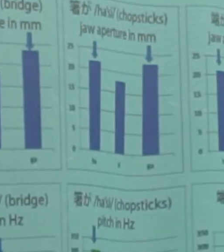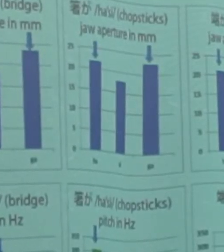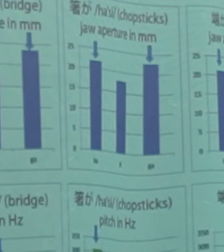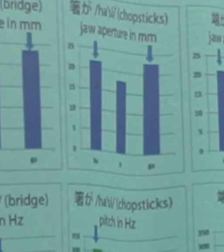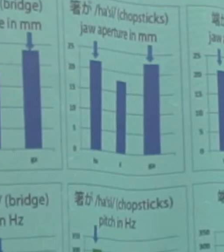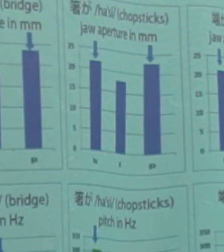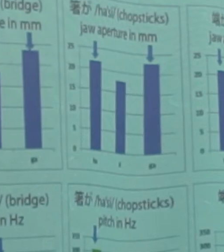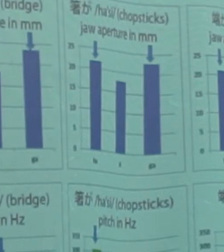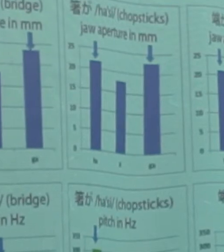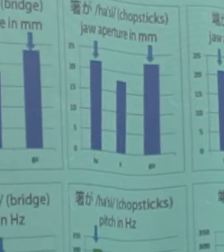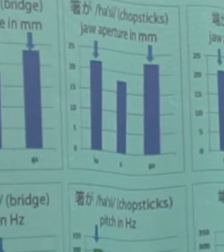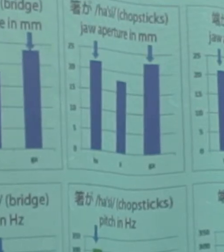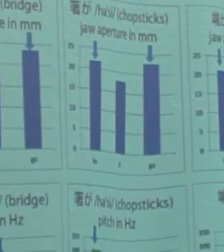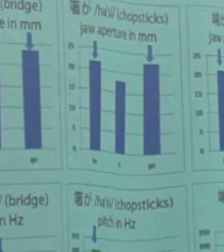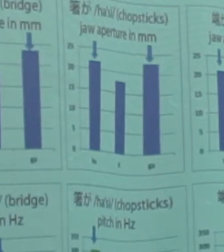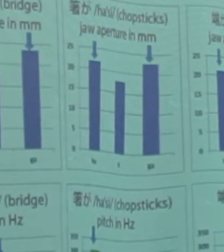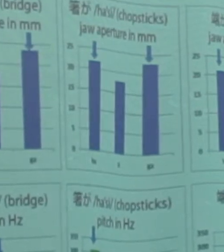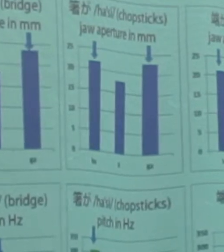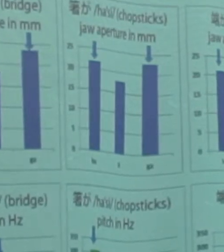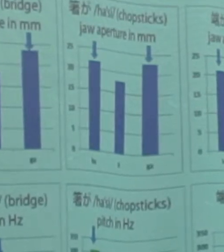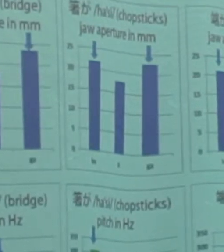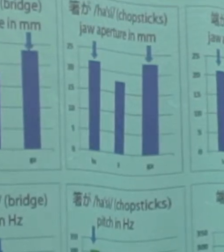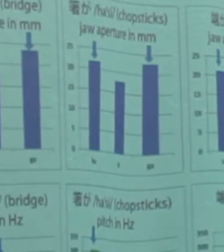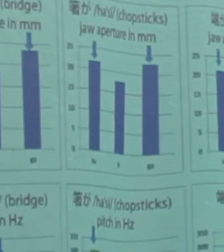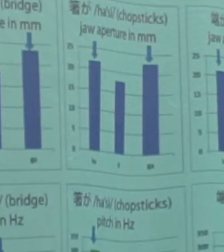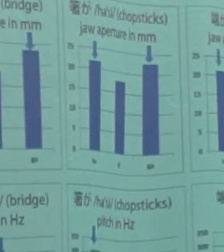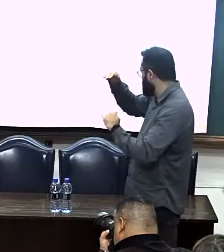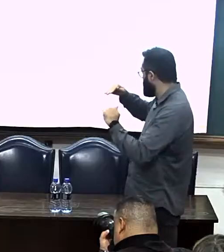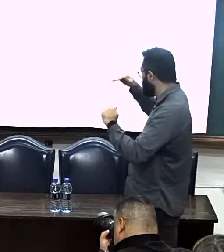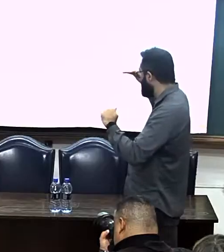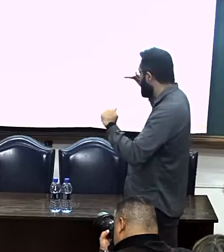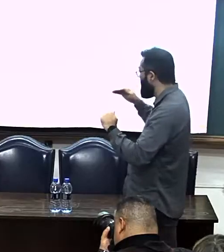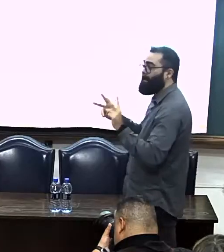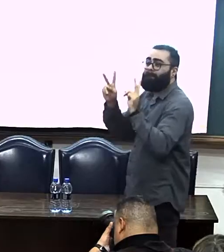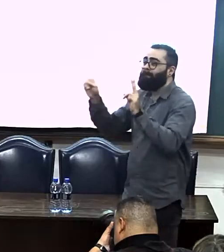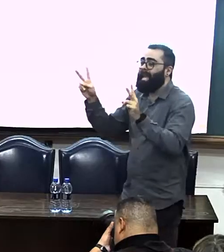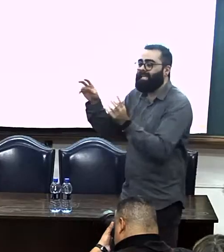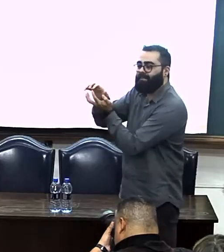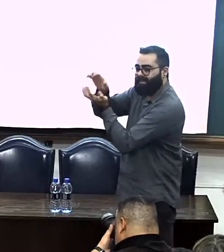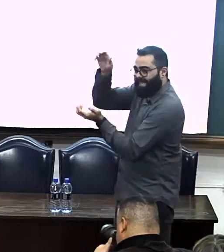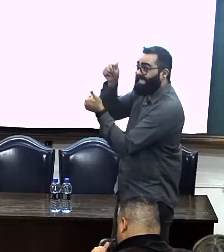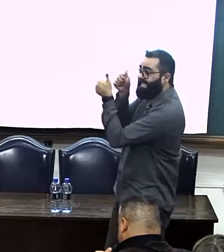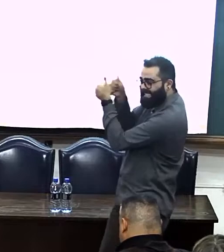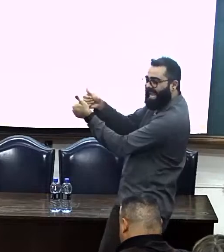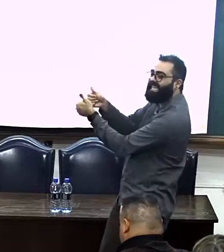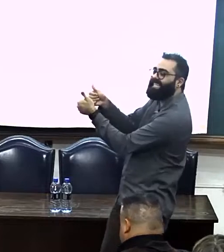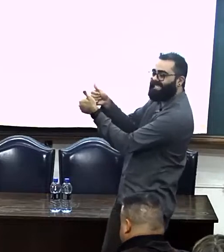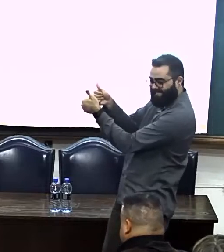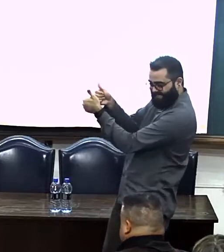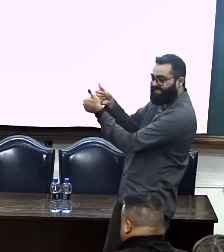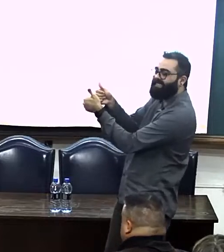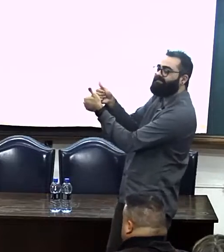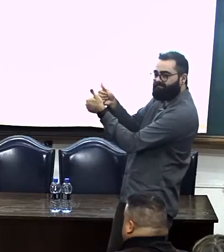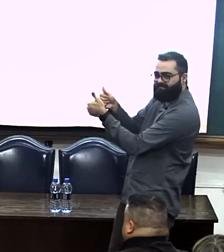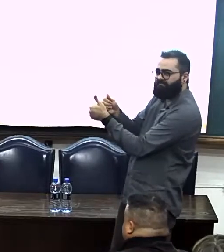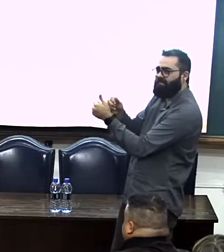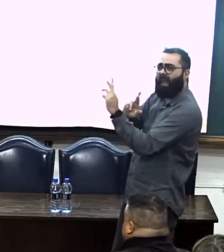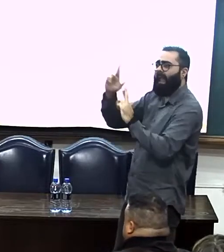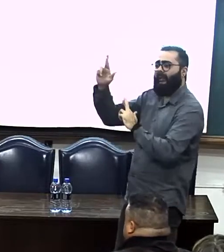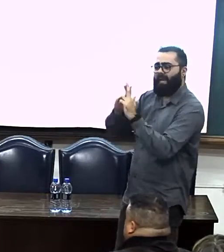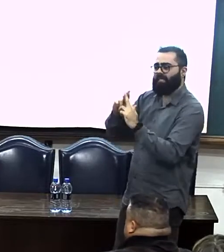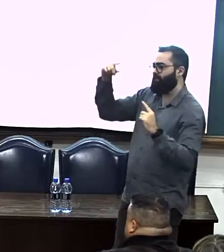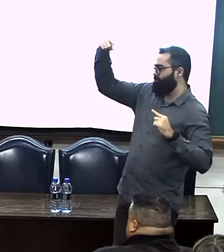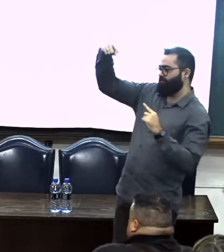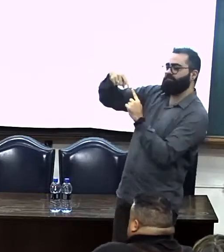the jaw, and it has the same pattern of jaw opening. A questão aqui é a seguinte, né? A gente tem variação